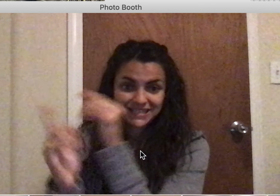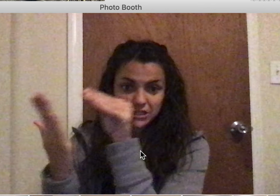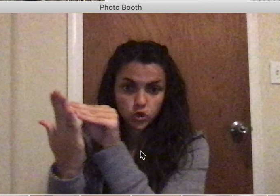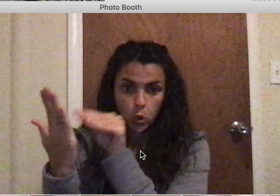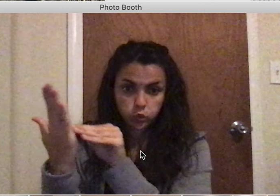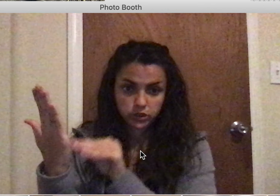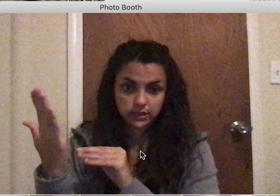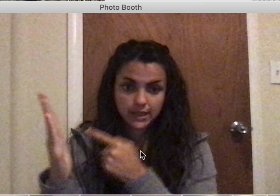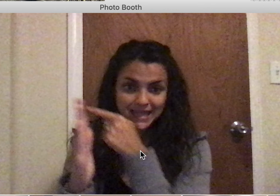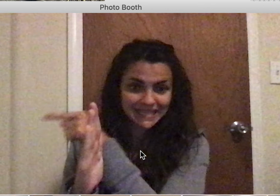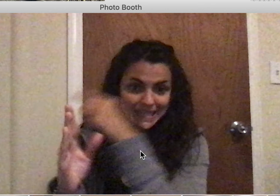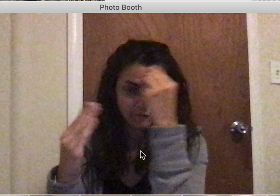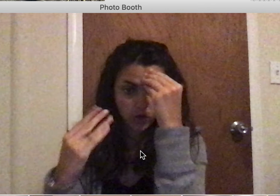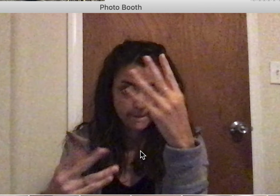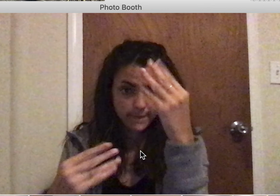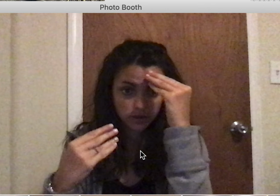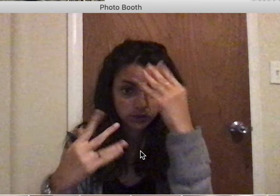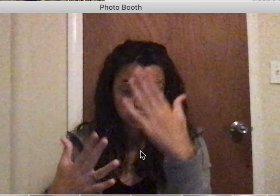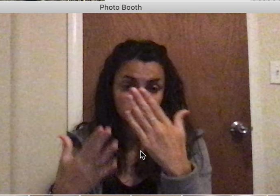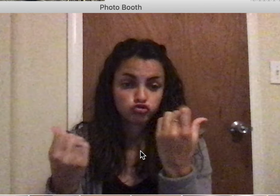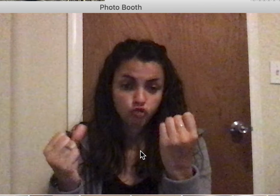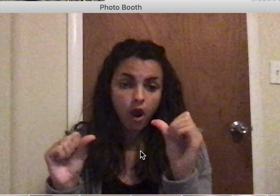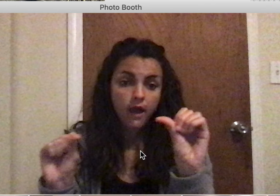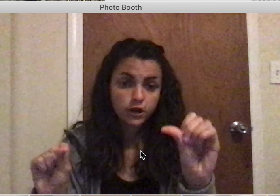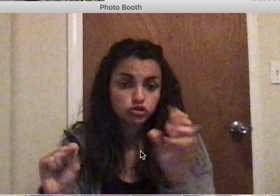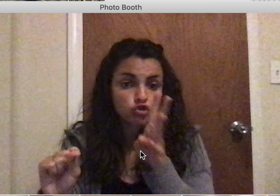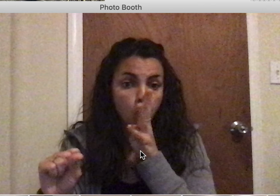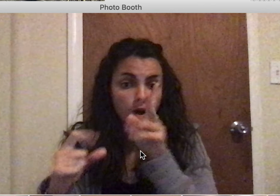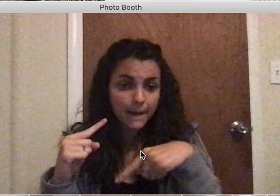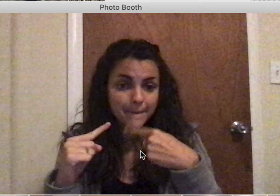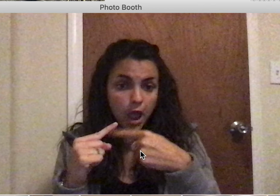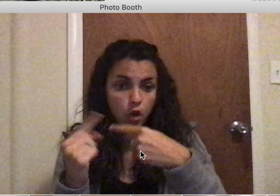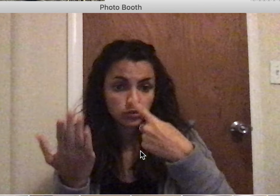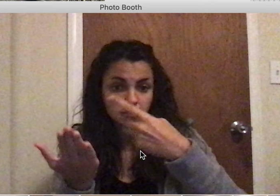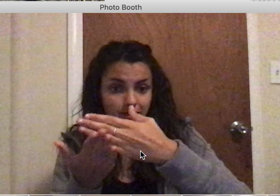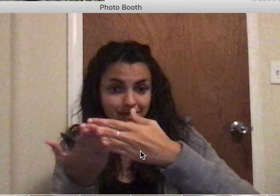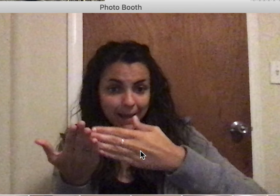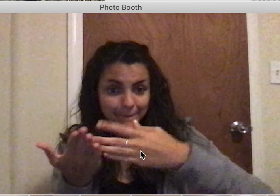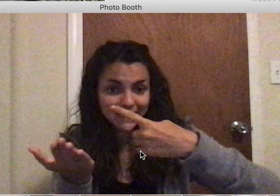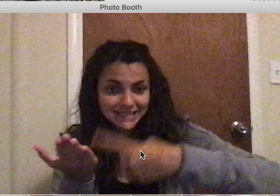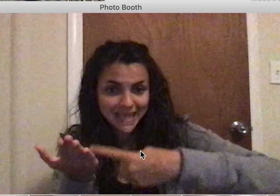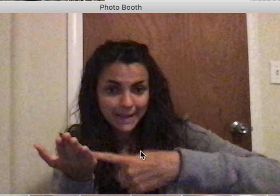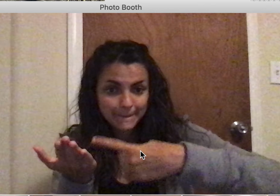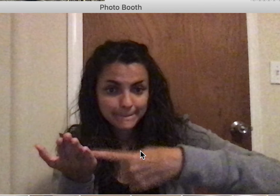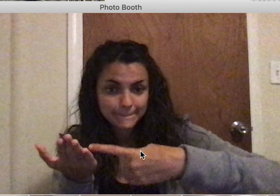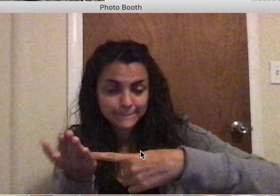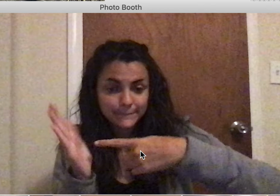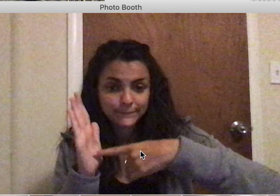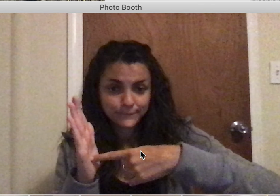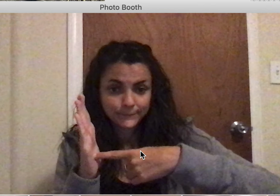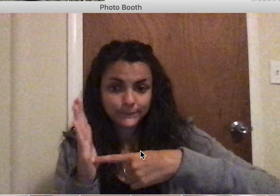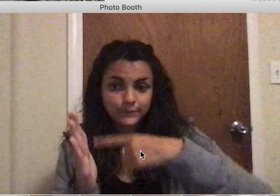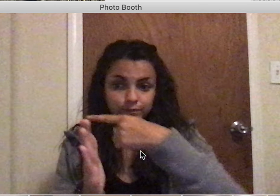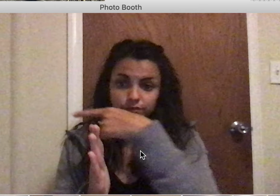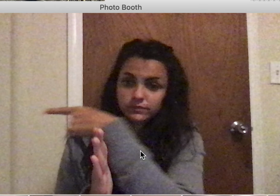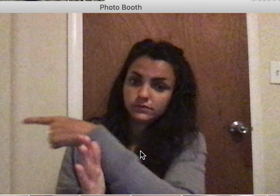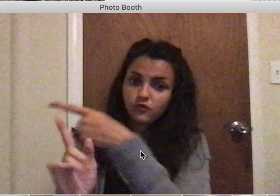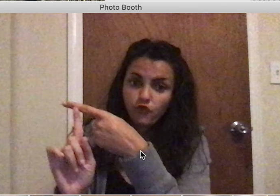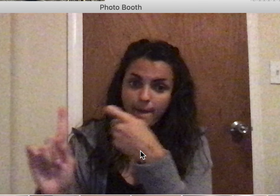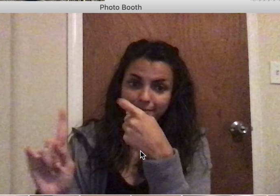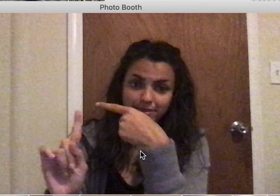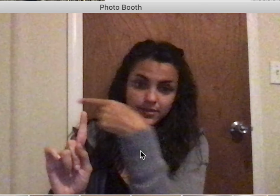right? So try to reference some examples. So also use some examples from your daily life. So can